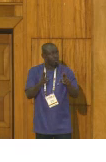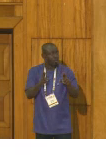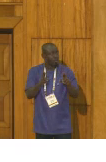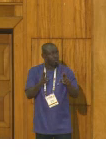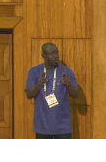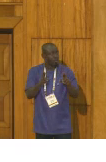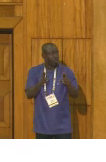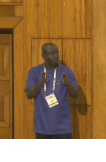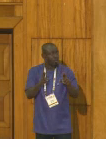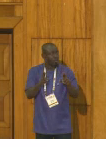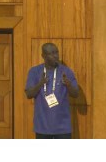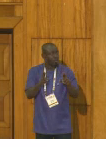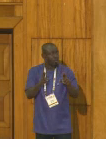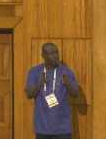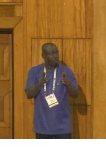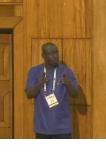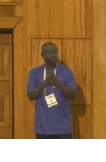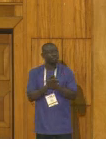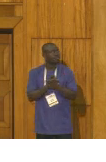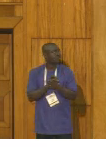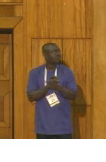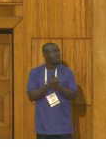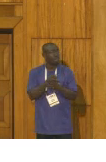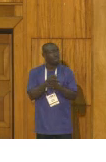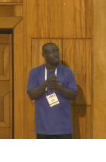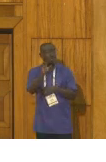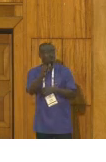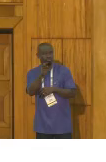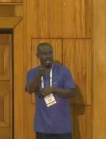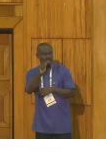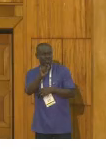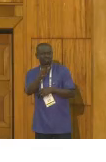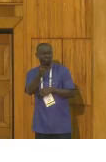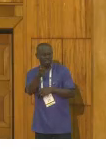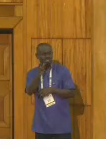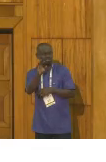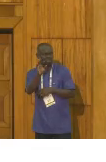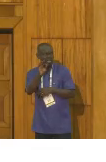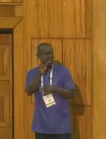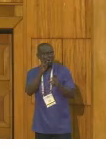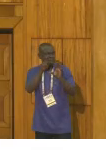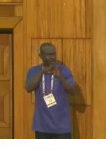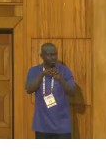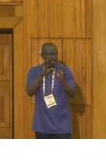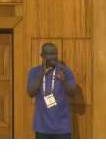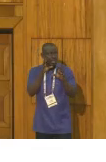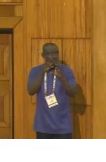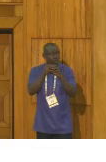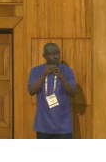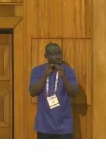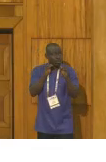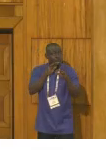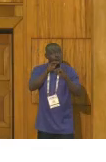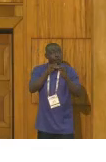already stated. We had enrolled 129 participants, and the inclusion criteria included all